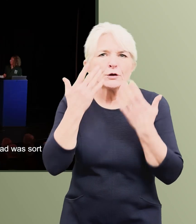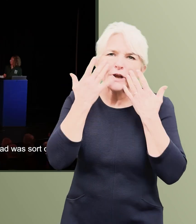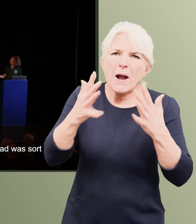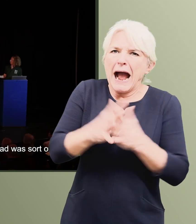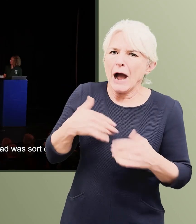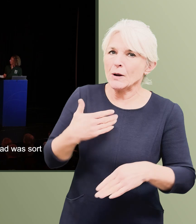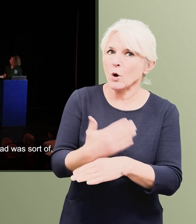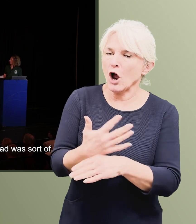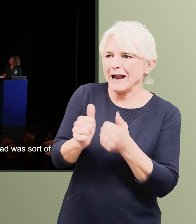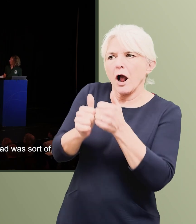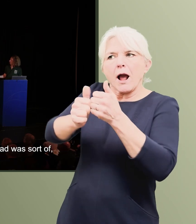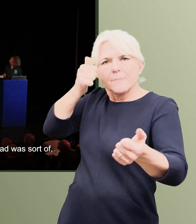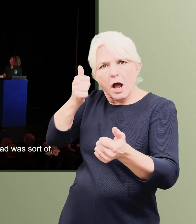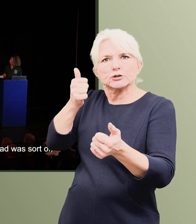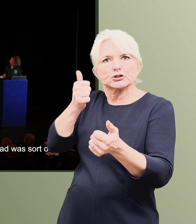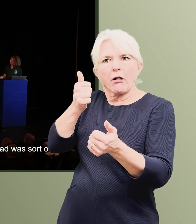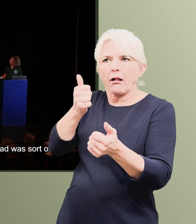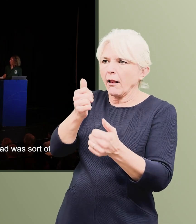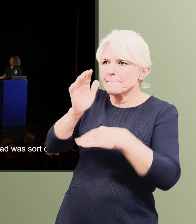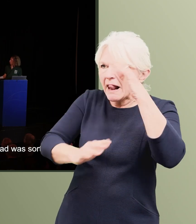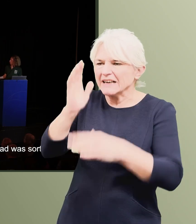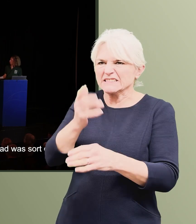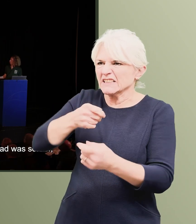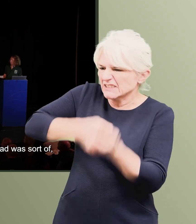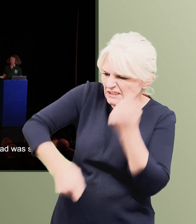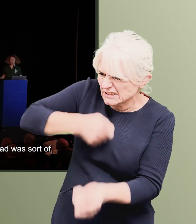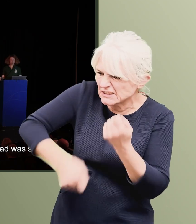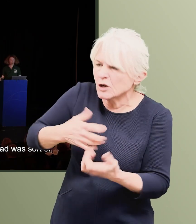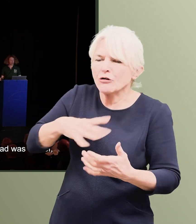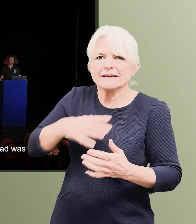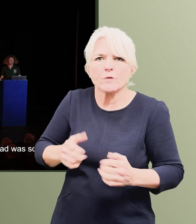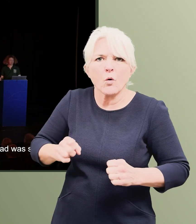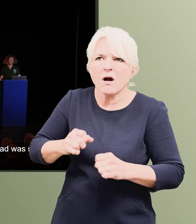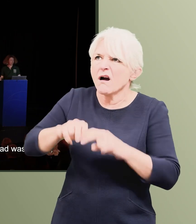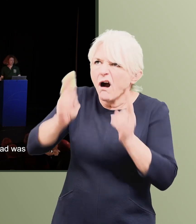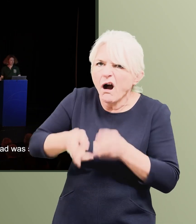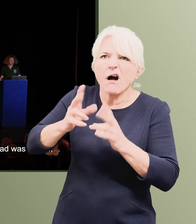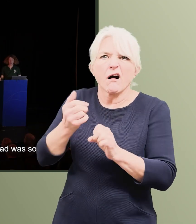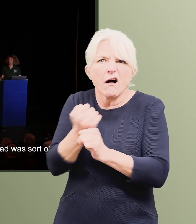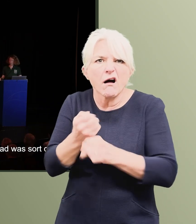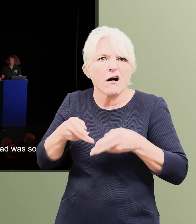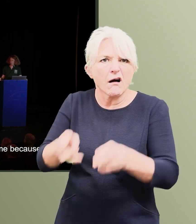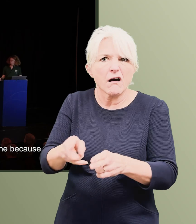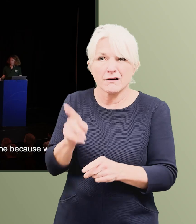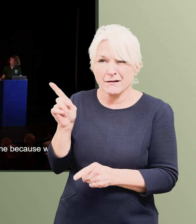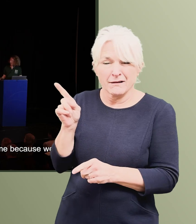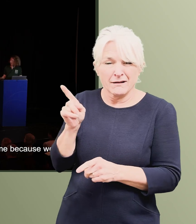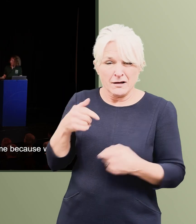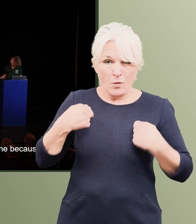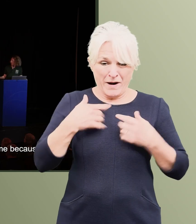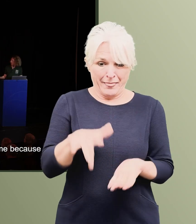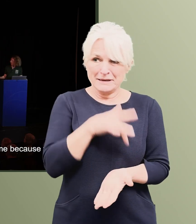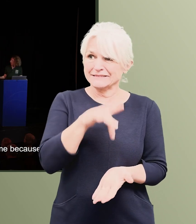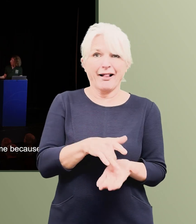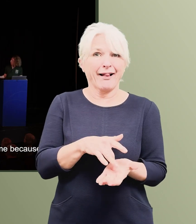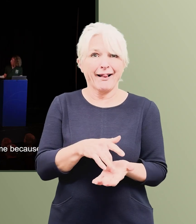50-ton dump trucks working around us, and the road was so we were fair play for this one in the way, it's